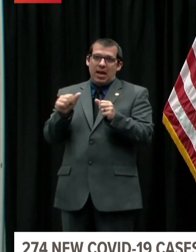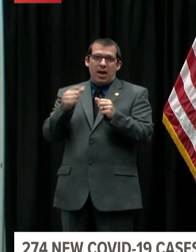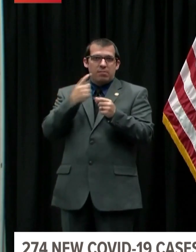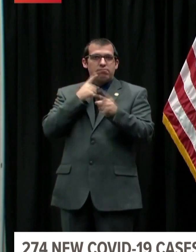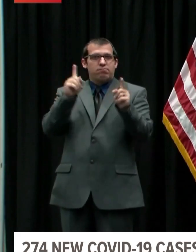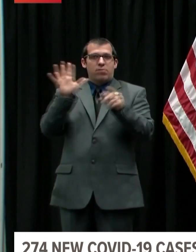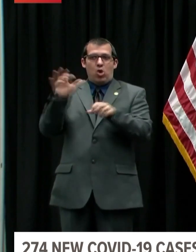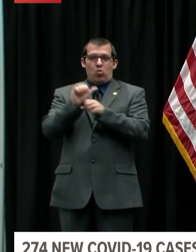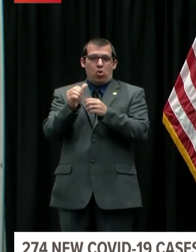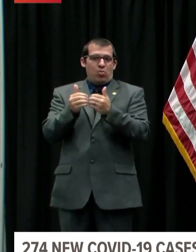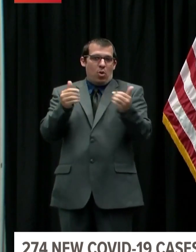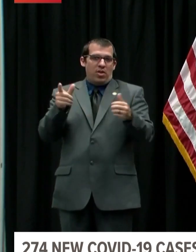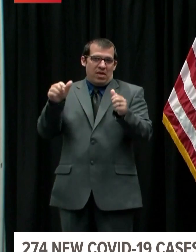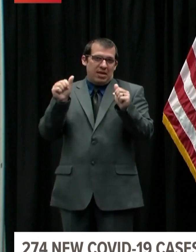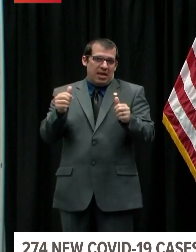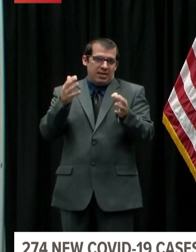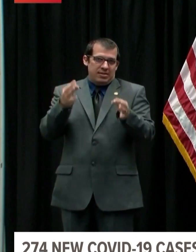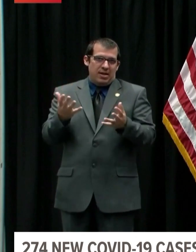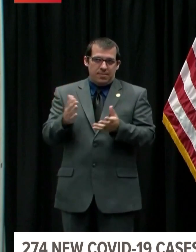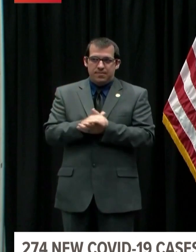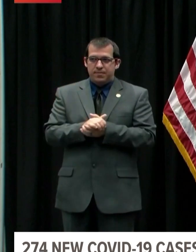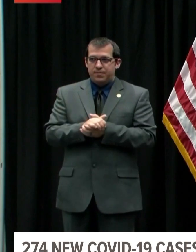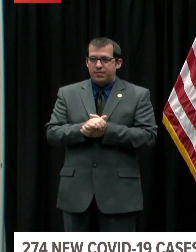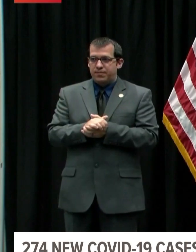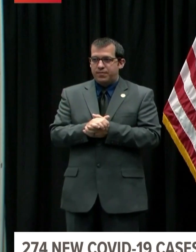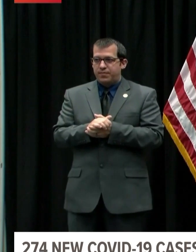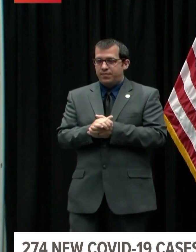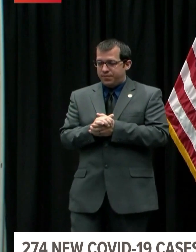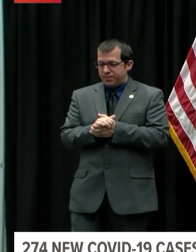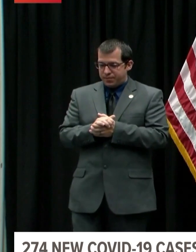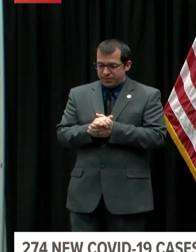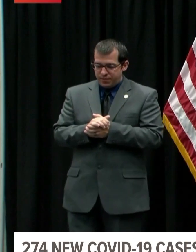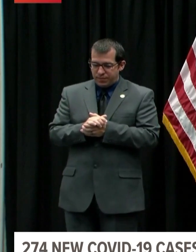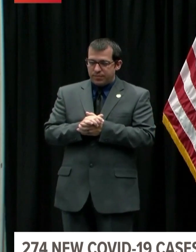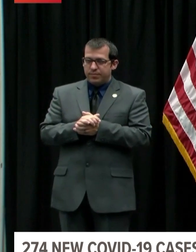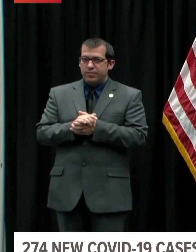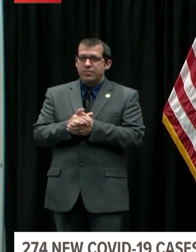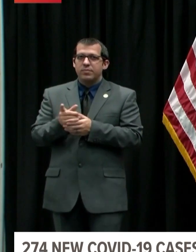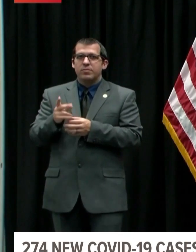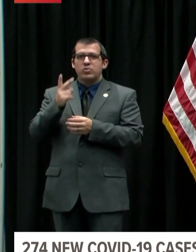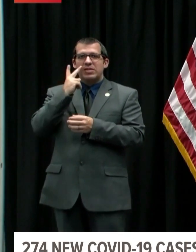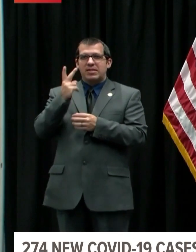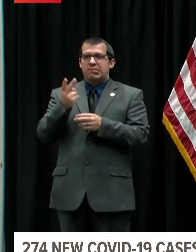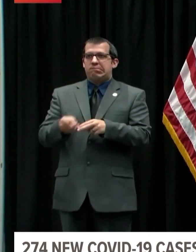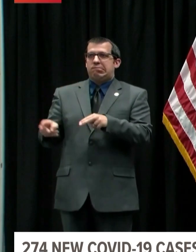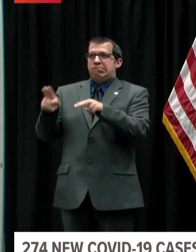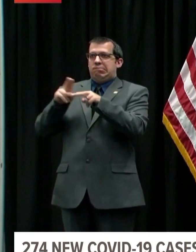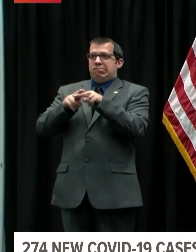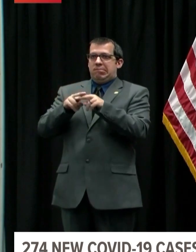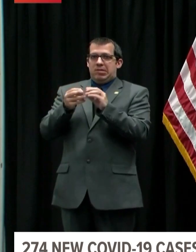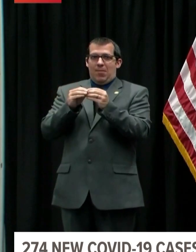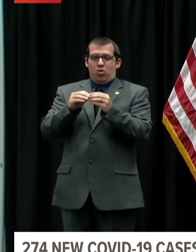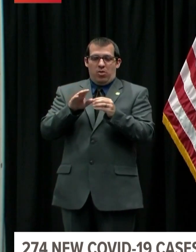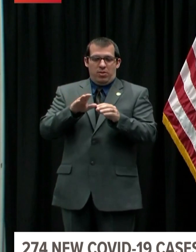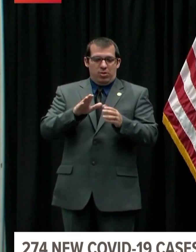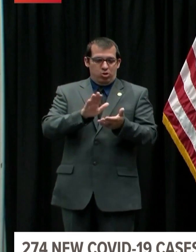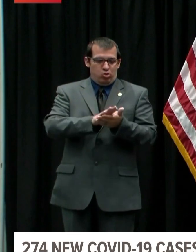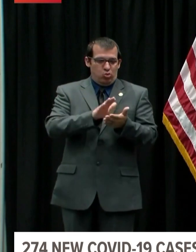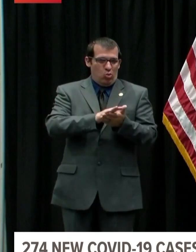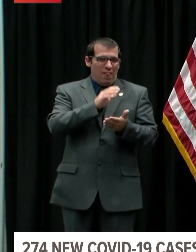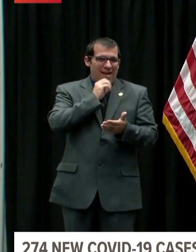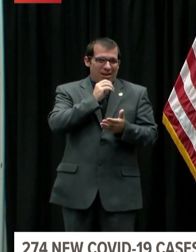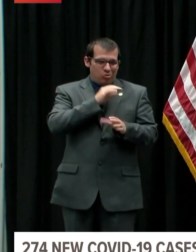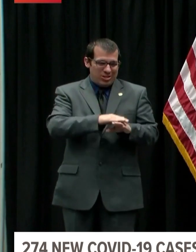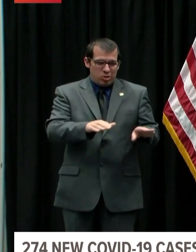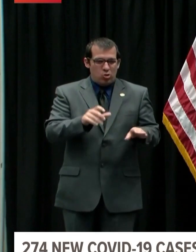remotely, they can make those judgments. We're seeing a big jump in school-age children. Does that kind of give you some concern,